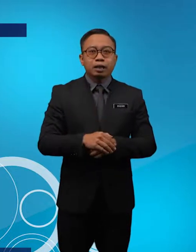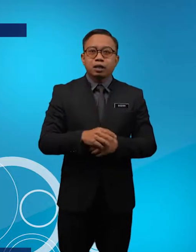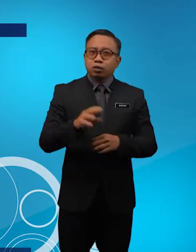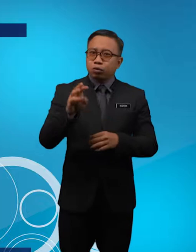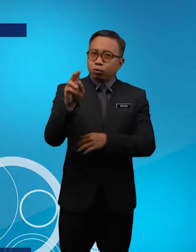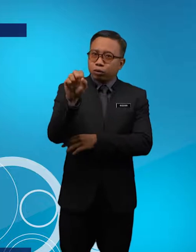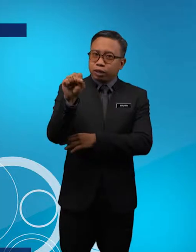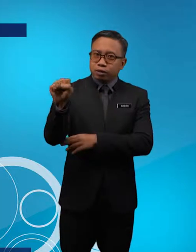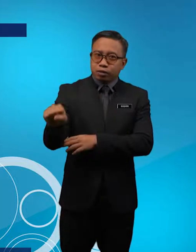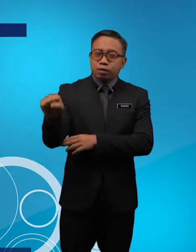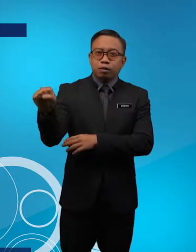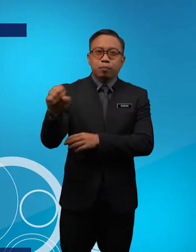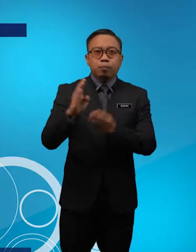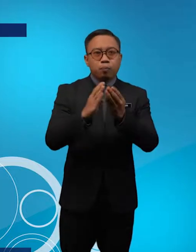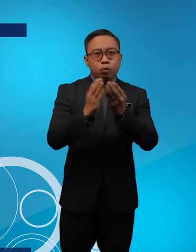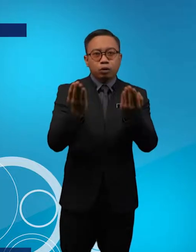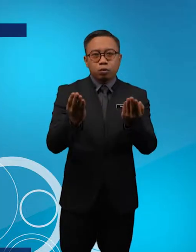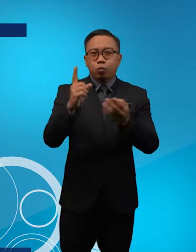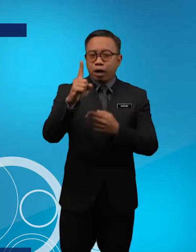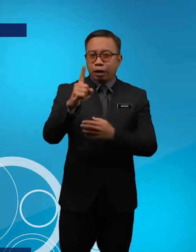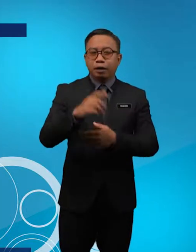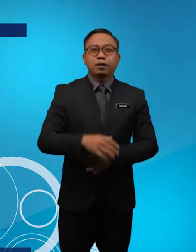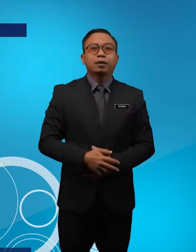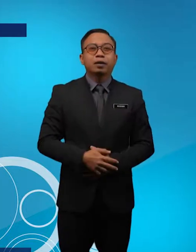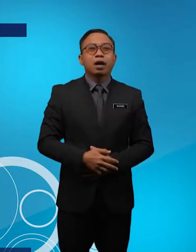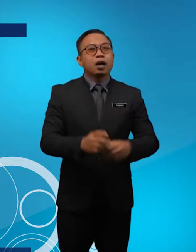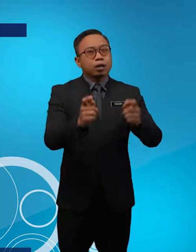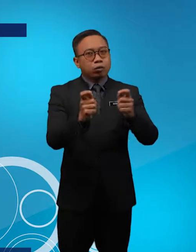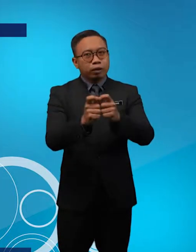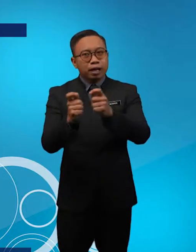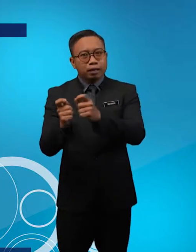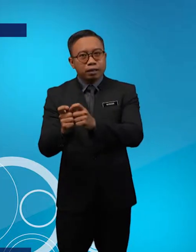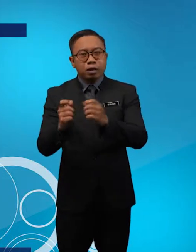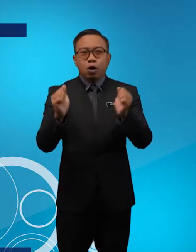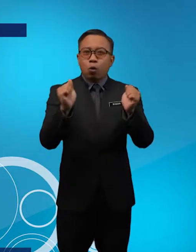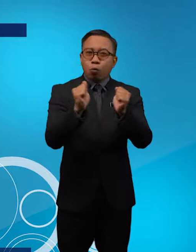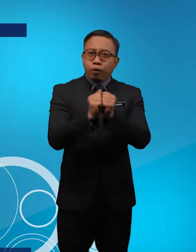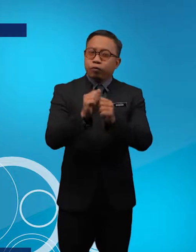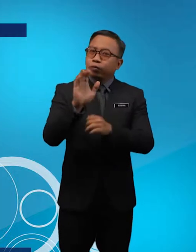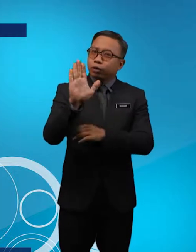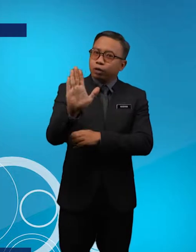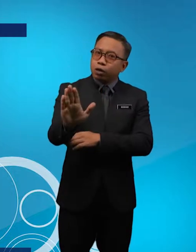Students Book 1 together with your